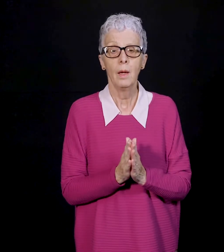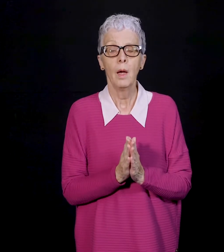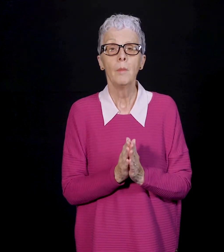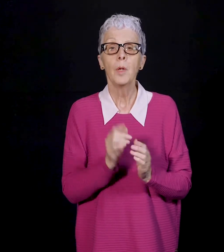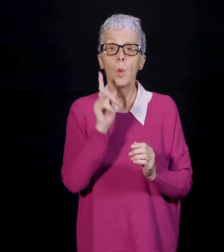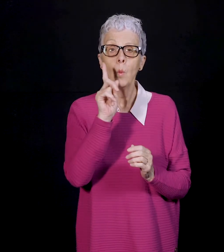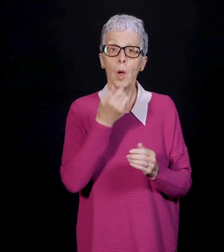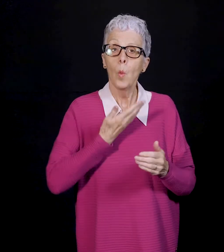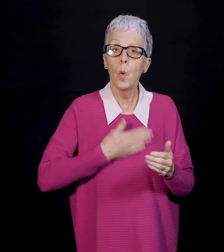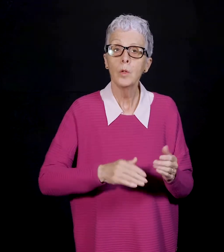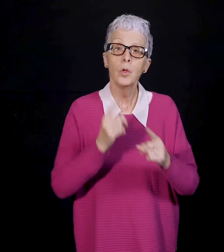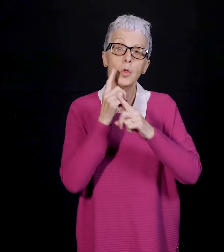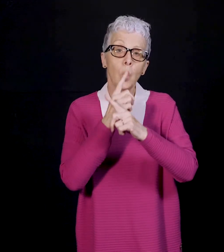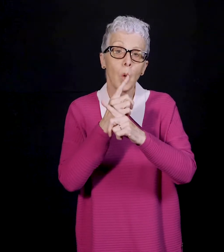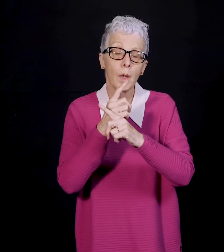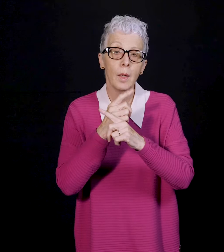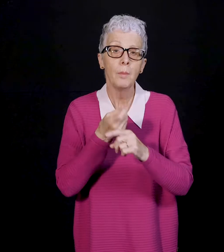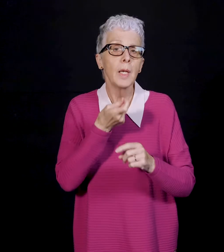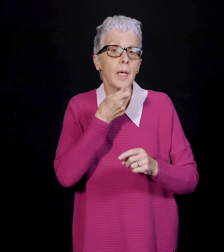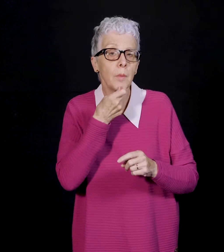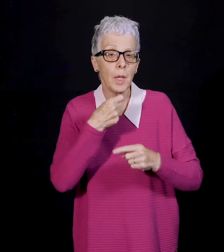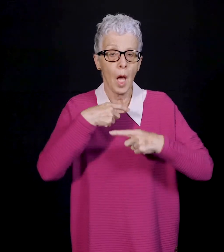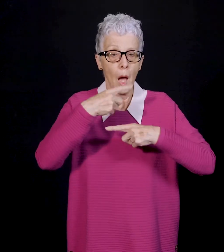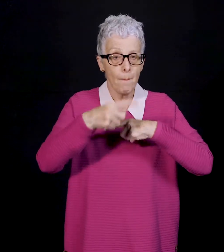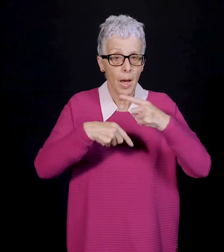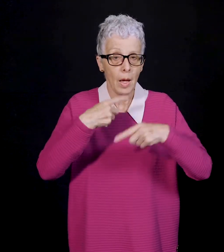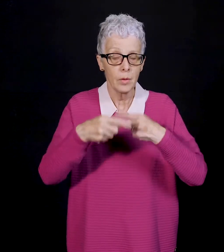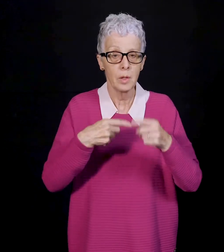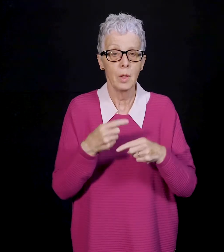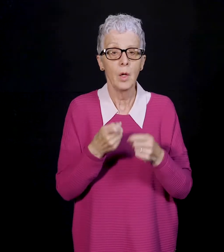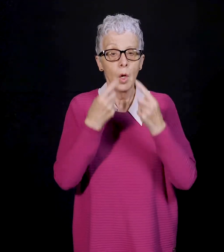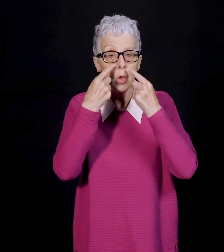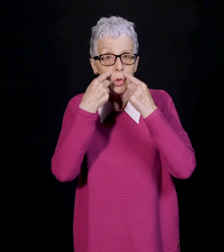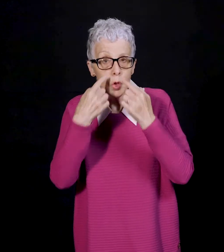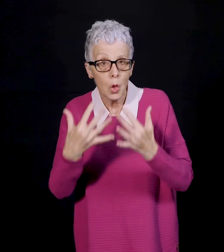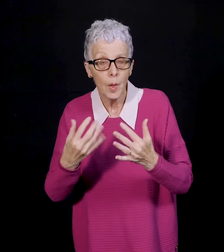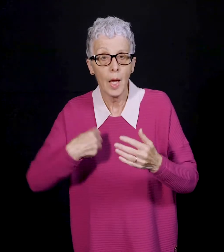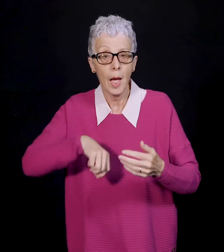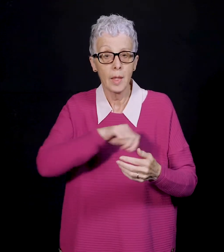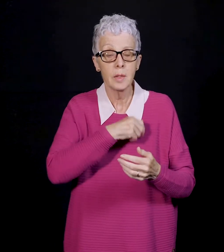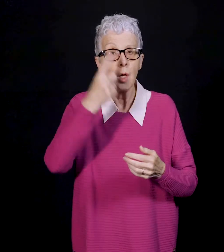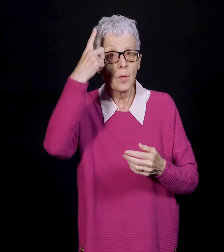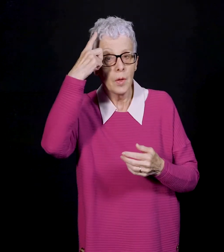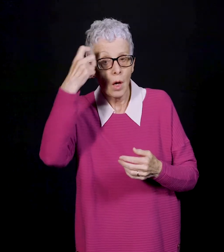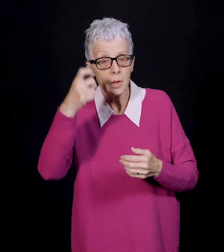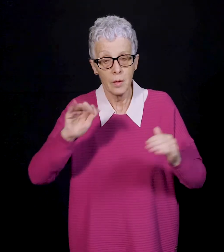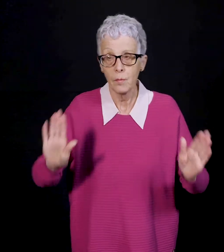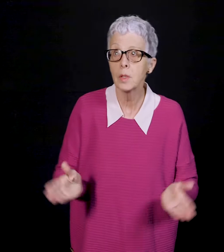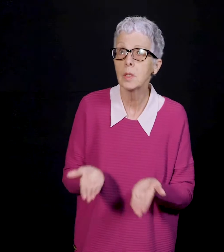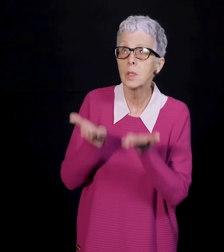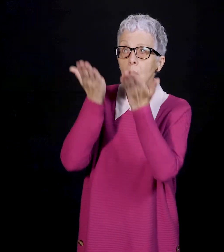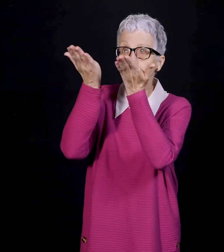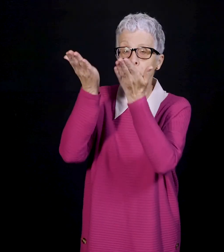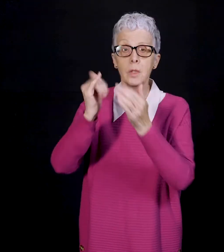speak briefly to it and point in as much that it heads towards that whole idea of the sacrifice of